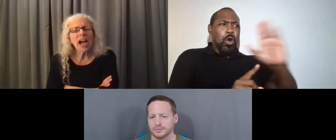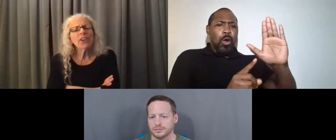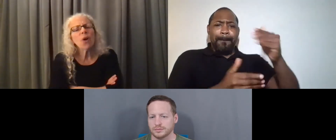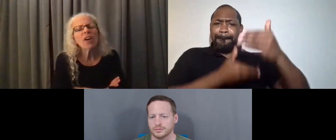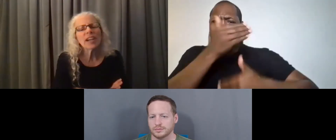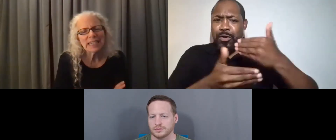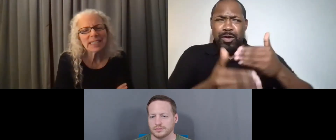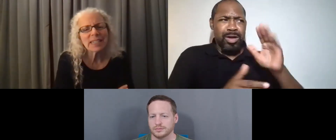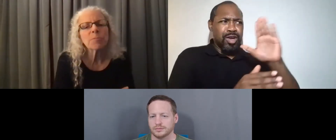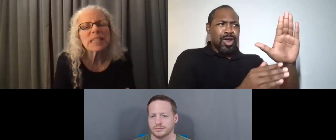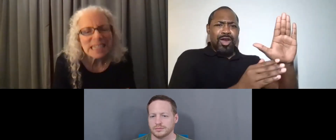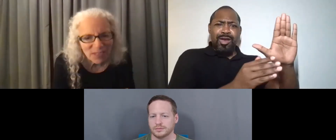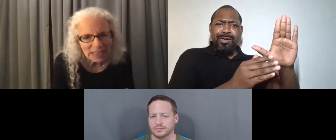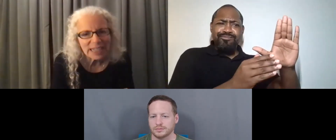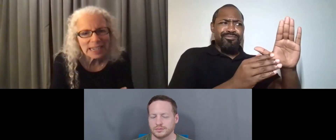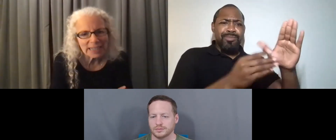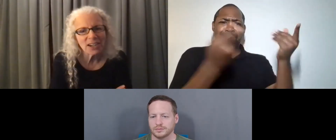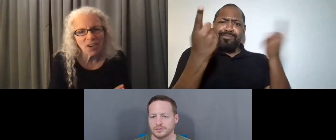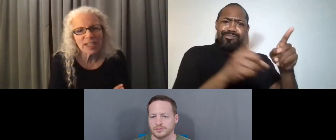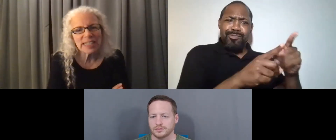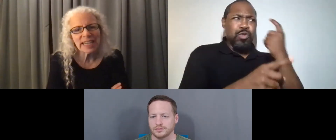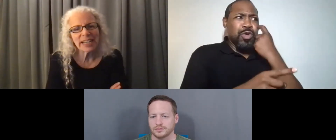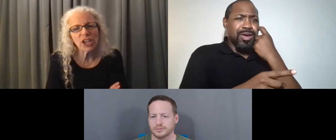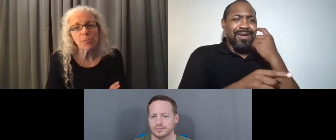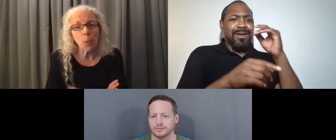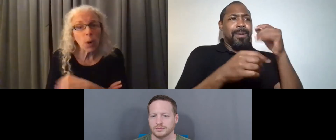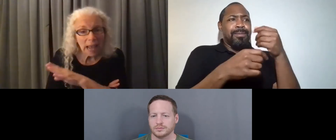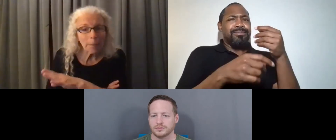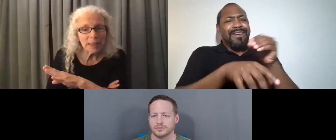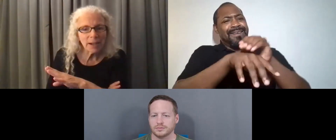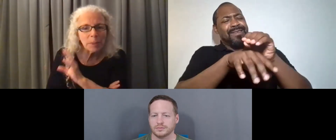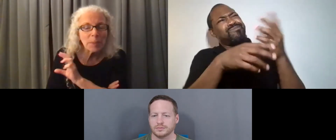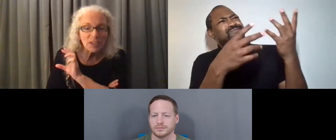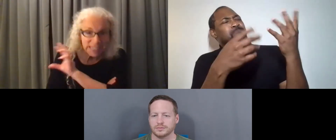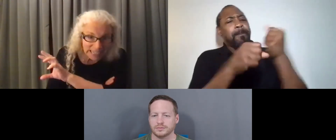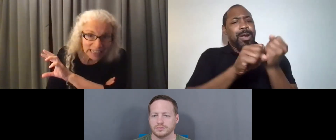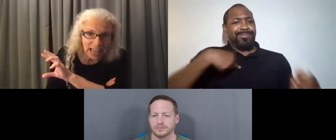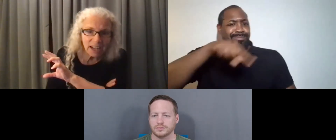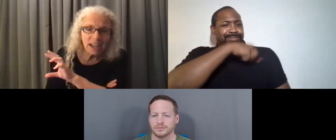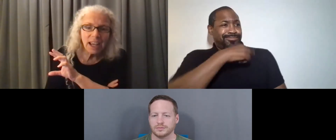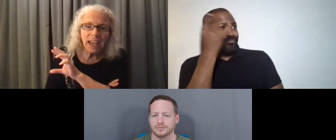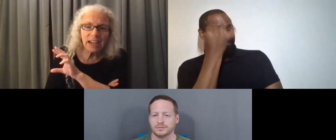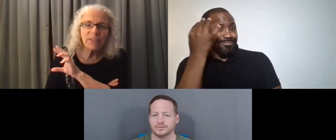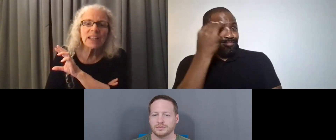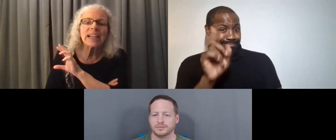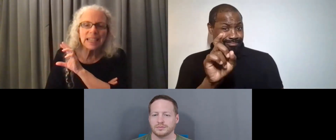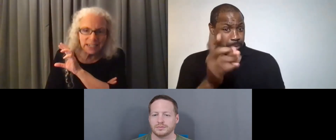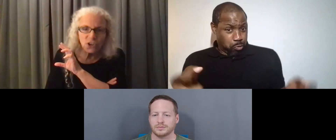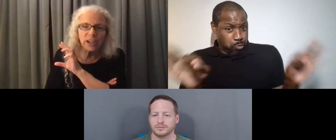know RID isn't specifically connected to RICDHH, but what happened there, people are seeing that. And I feel like it is going to